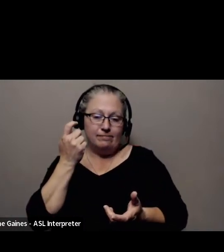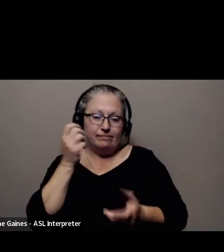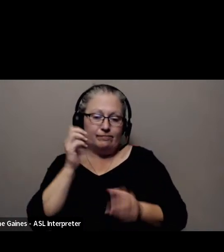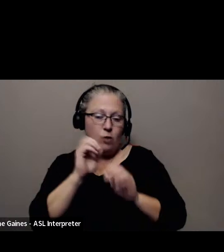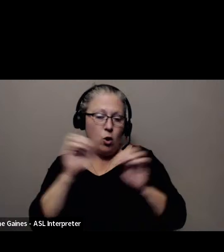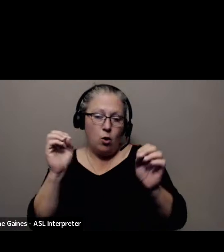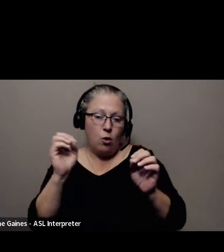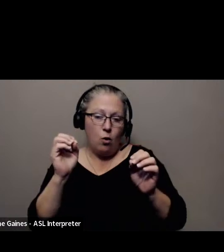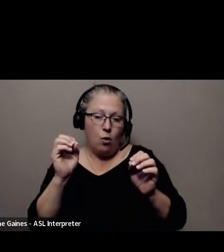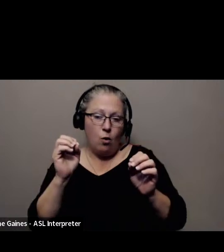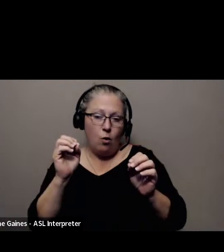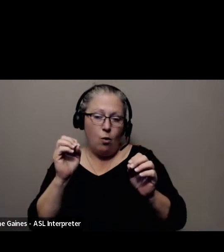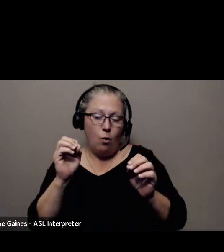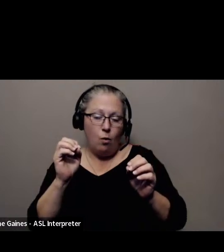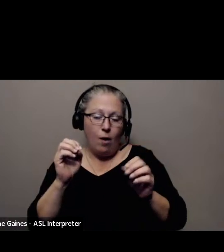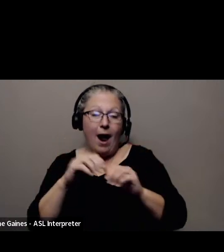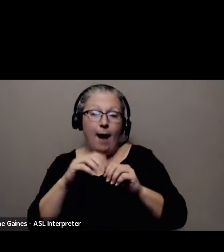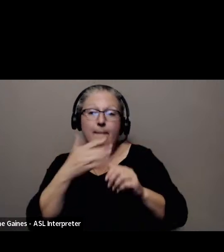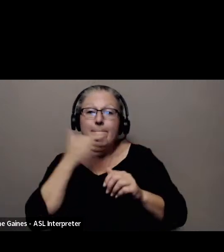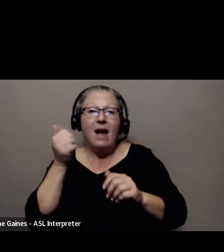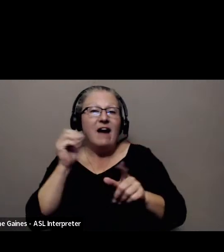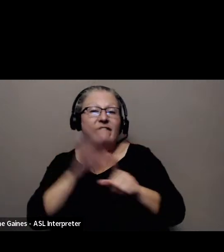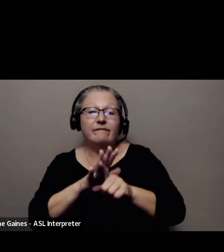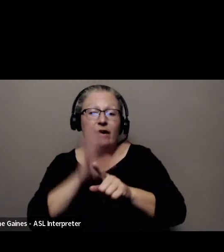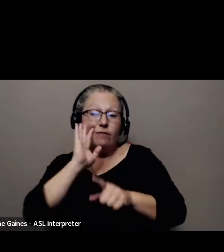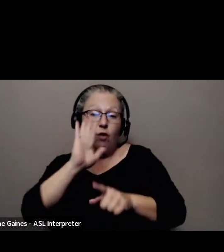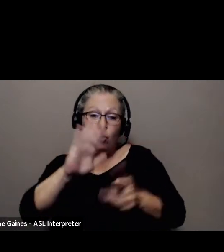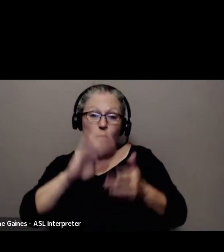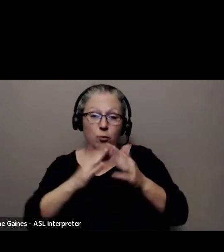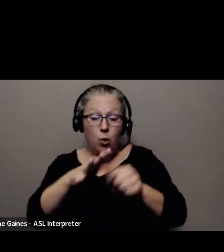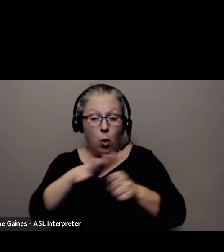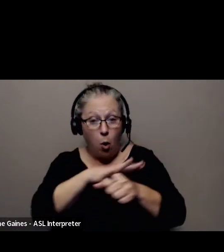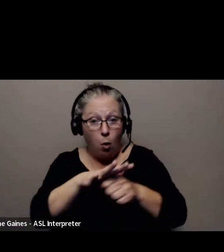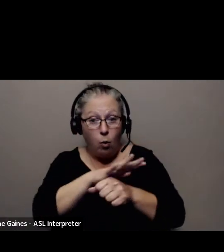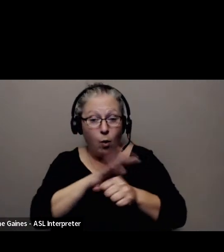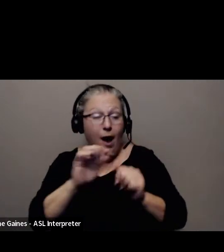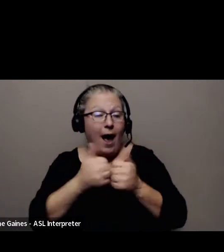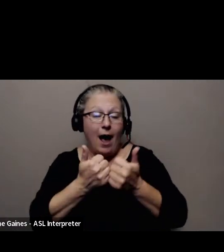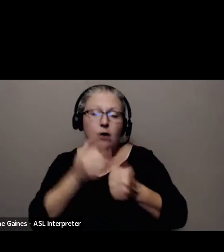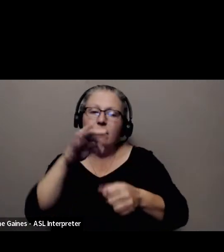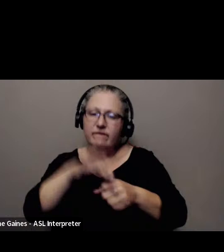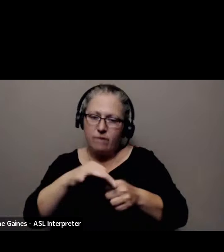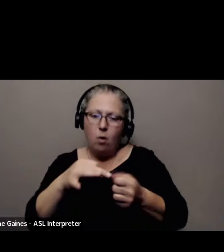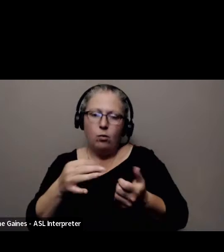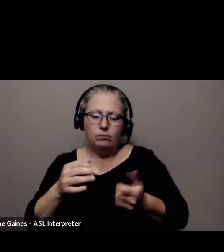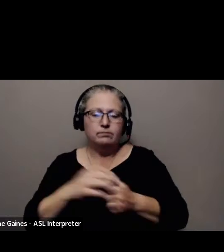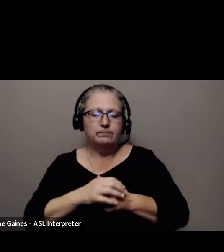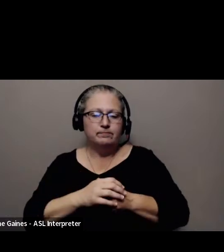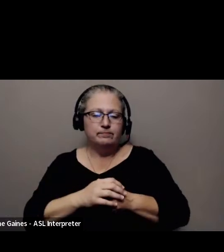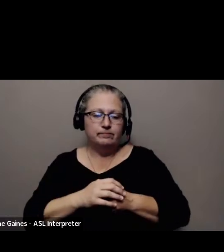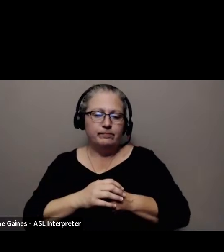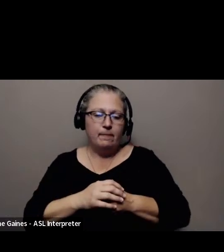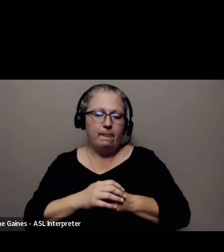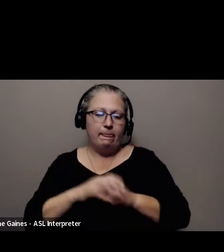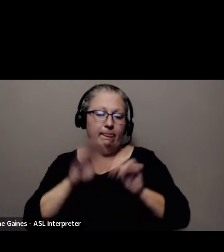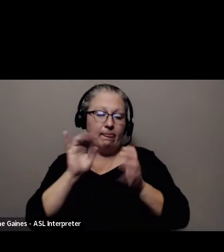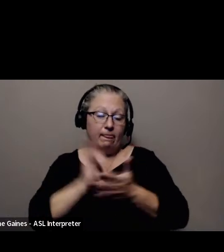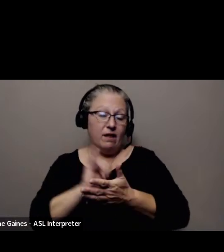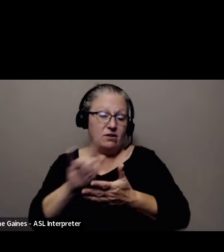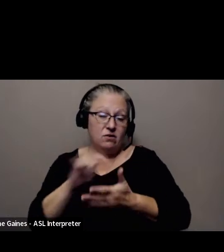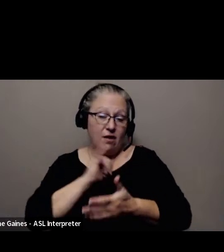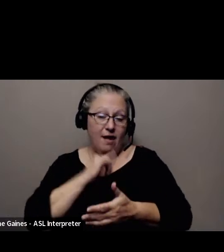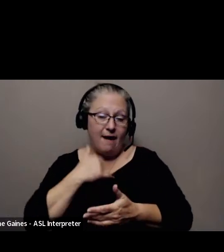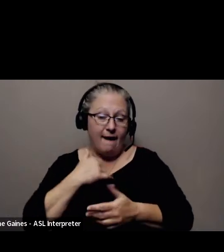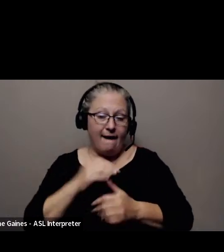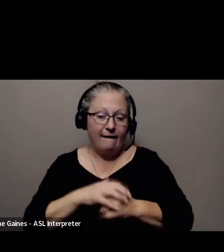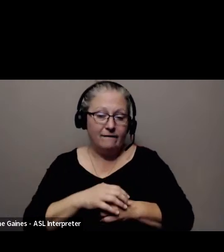no more effective way, especially locally, than to vote. So yeah, so that's all I